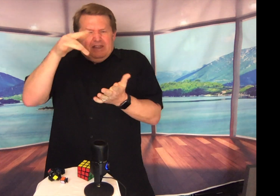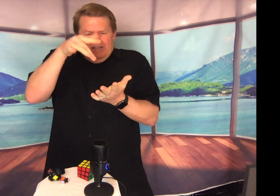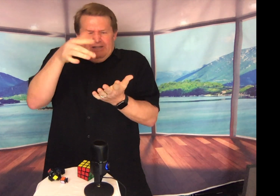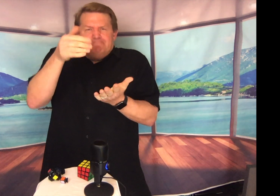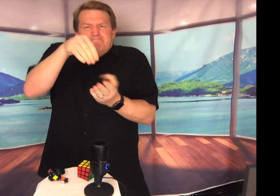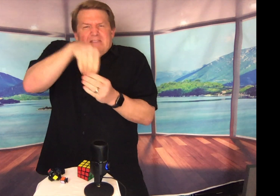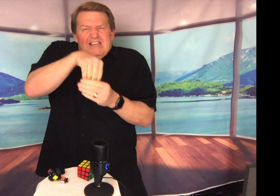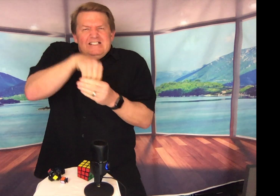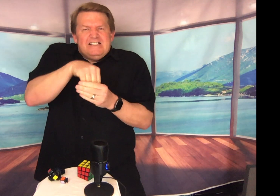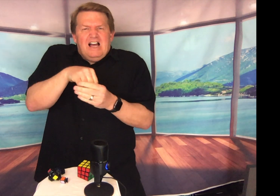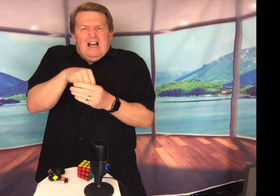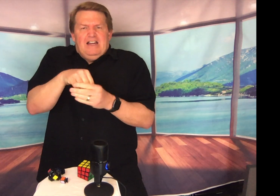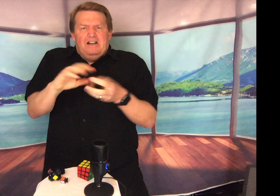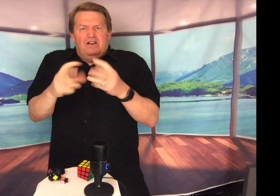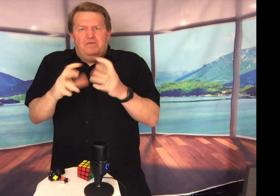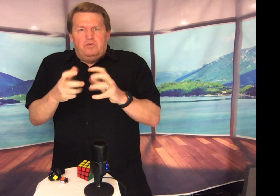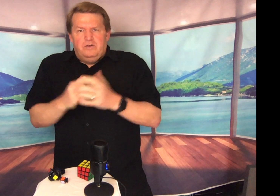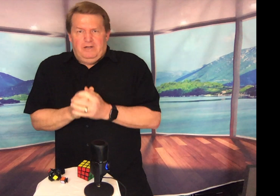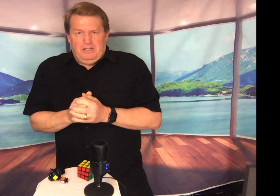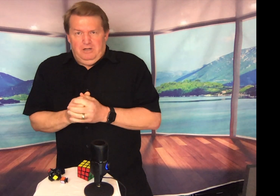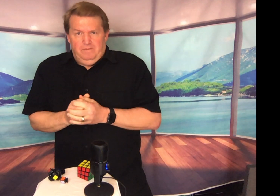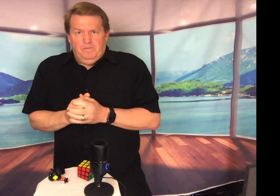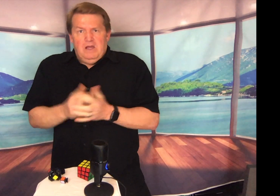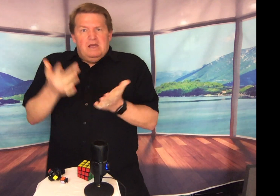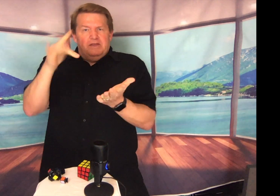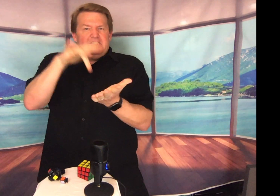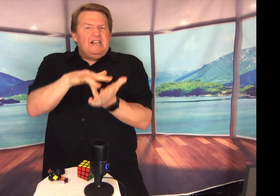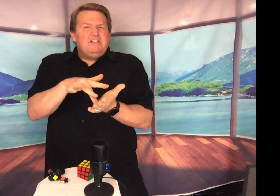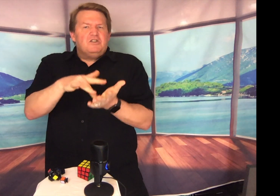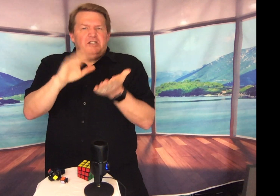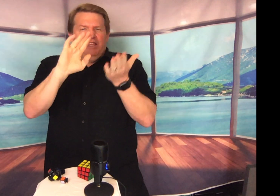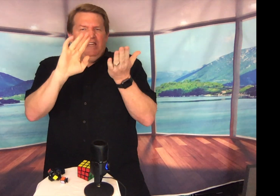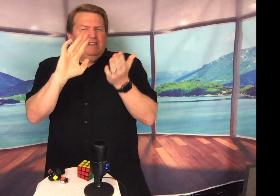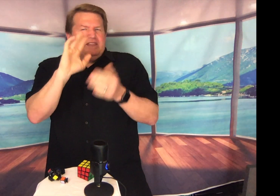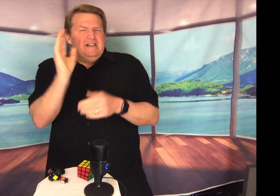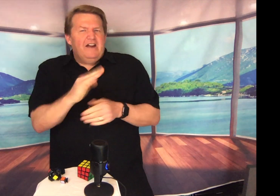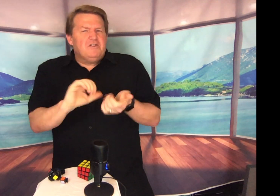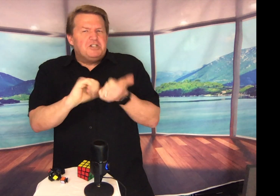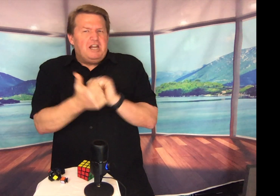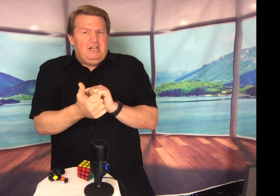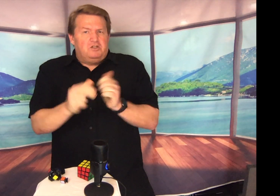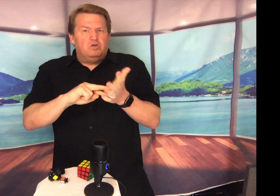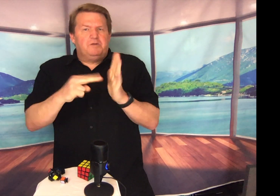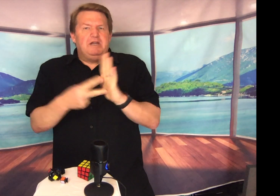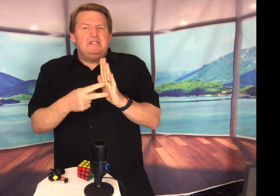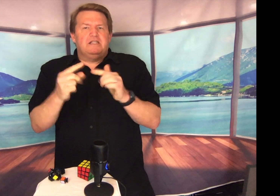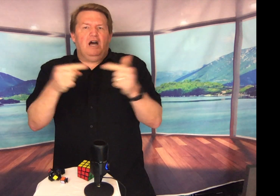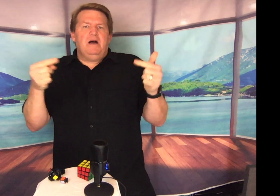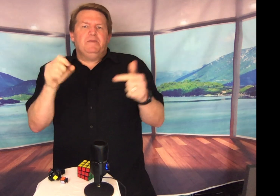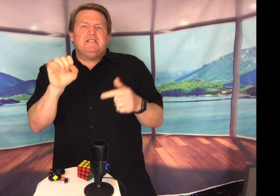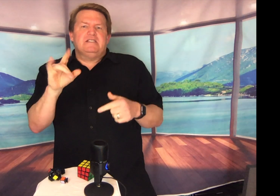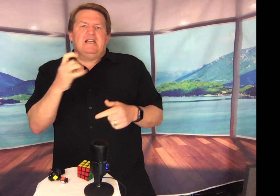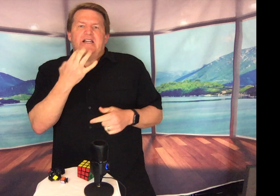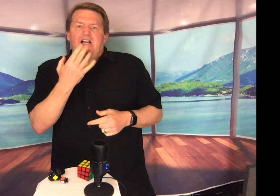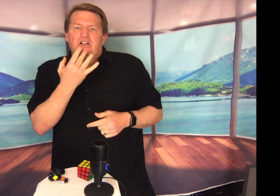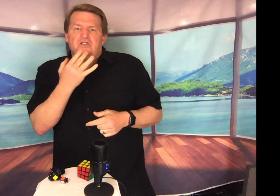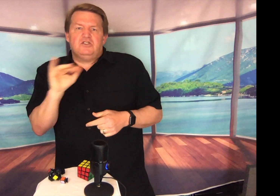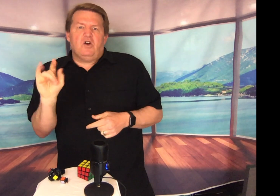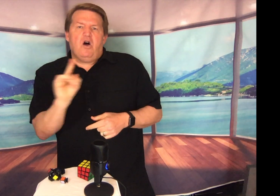the inside of the Rubik's Cube. The centers, they never change, which means the opposite side colors are